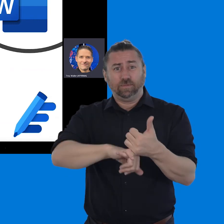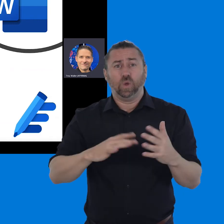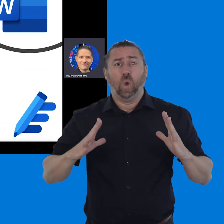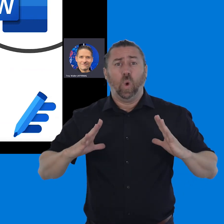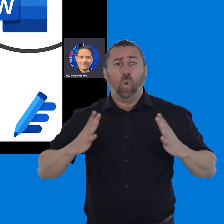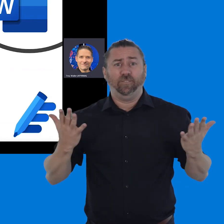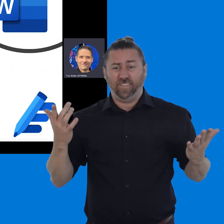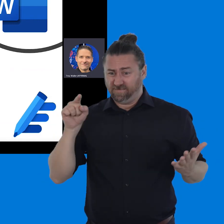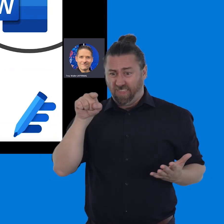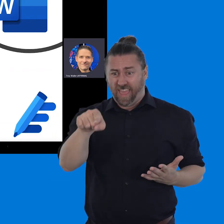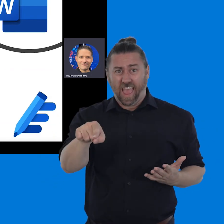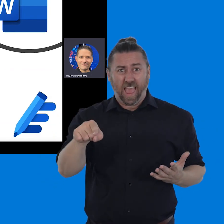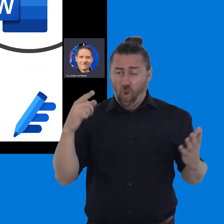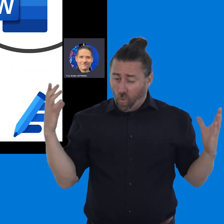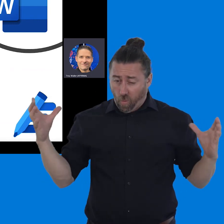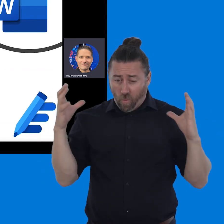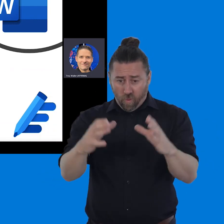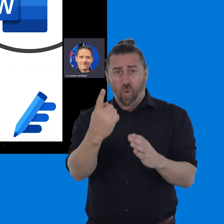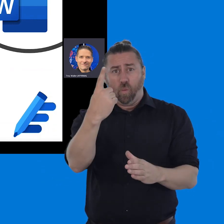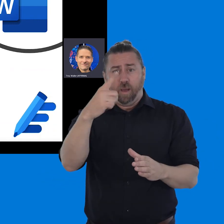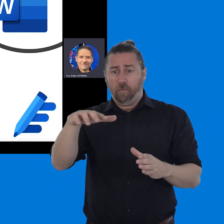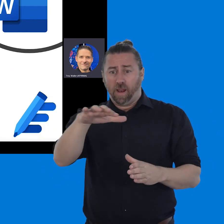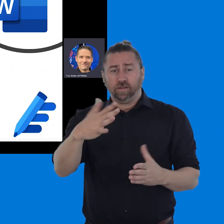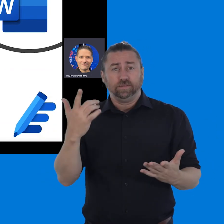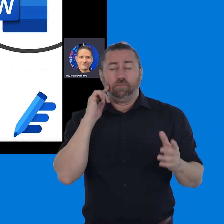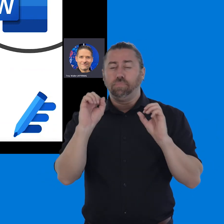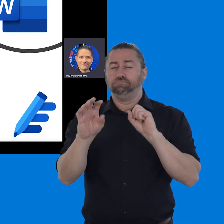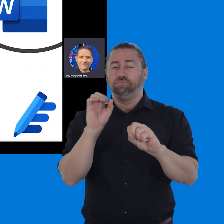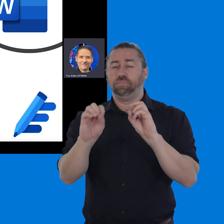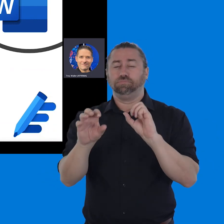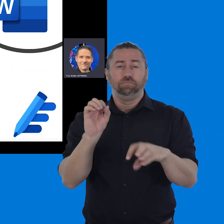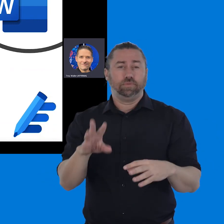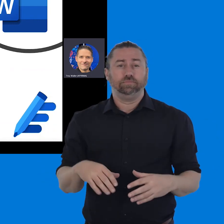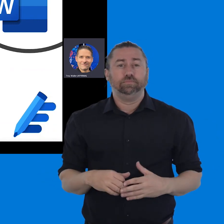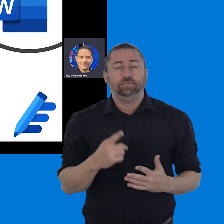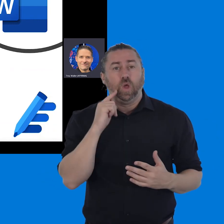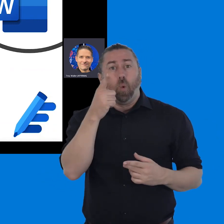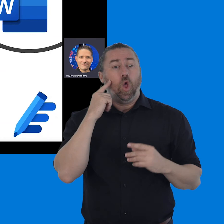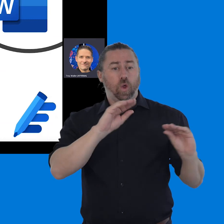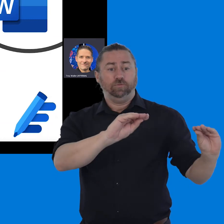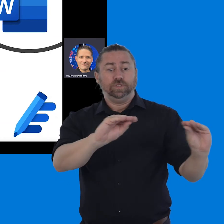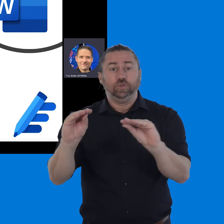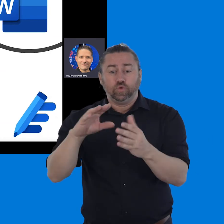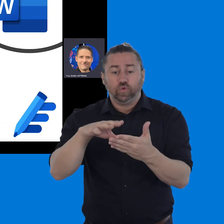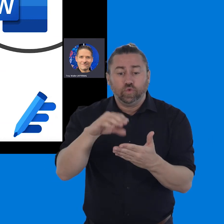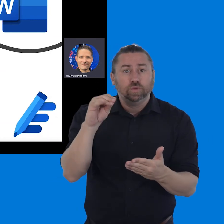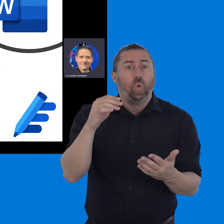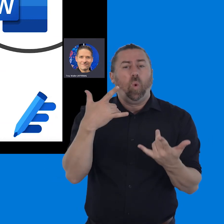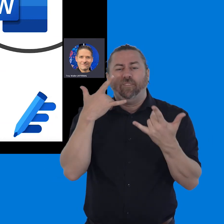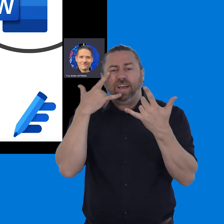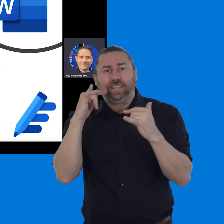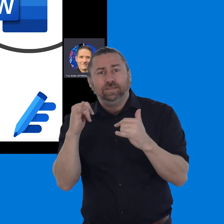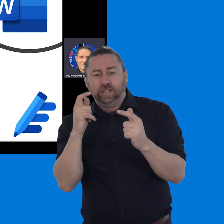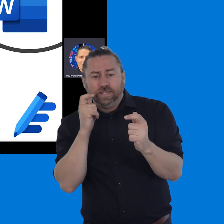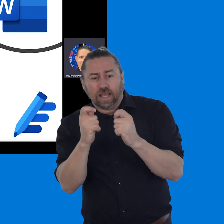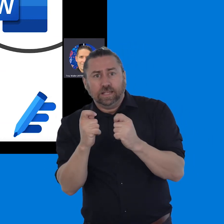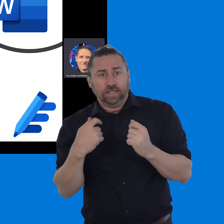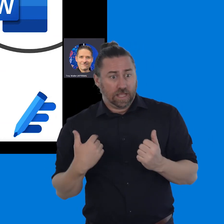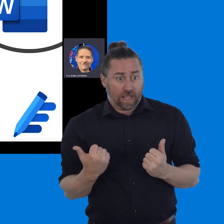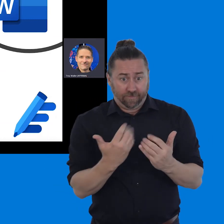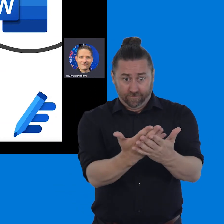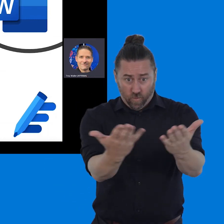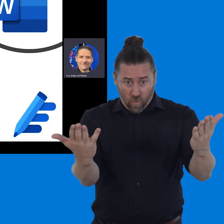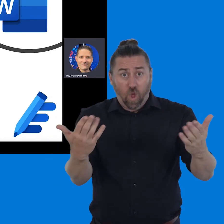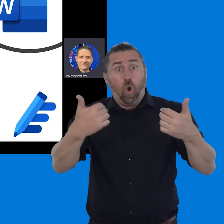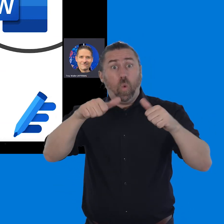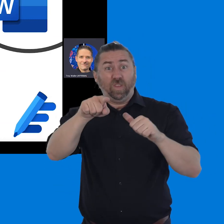are happening inside those tools inside Teams as well. So when we are doing our, our learning engagements and our assessments